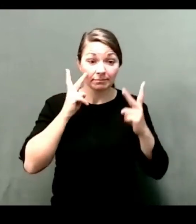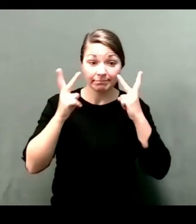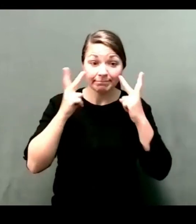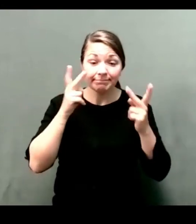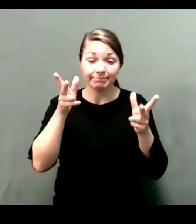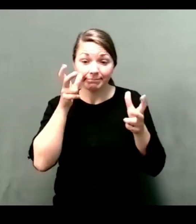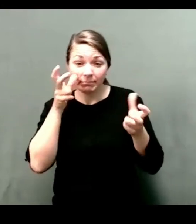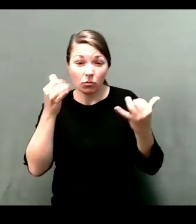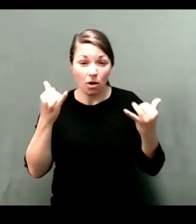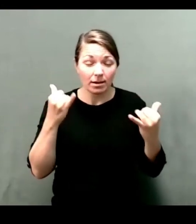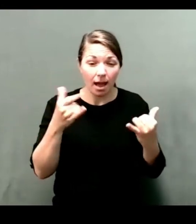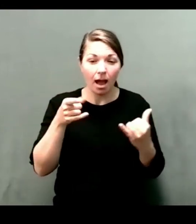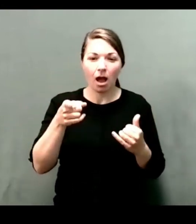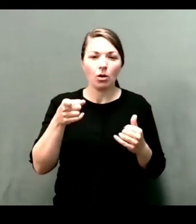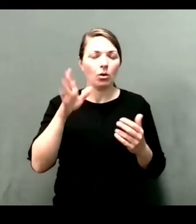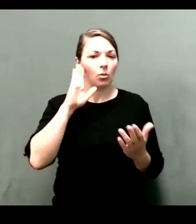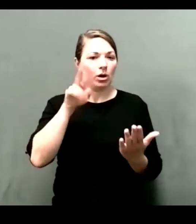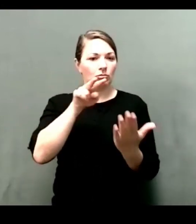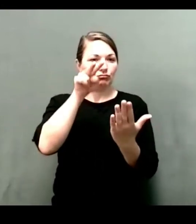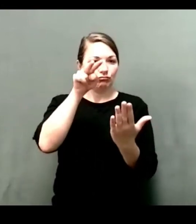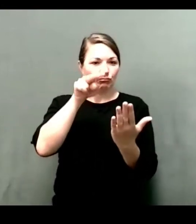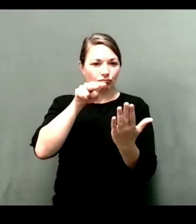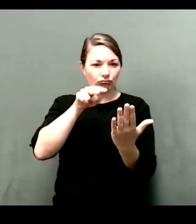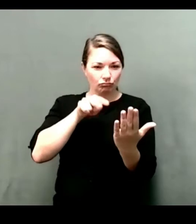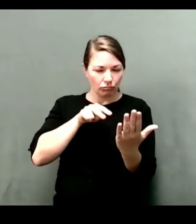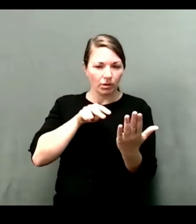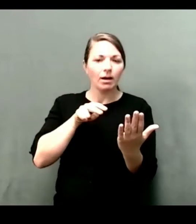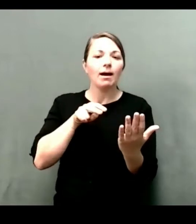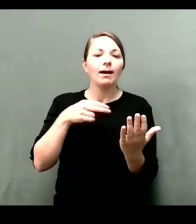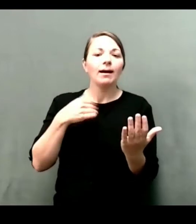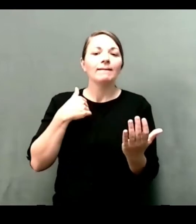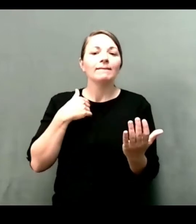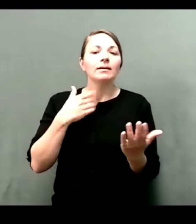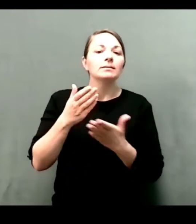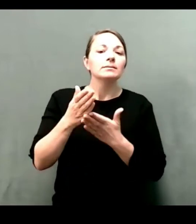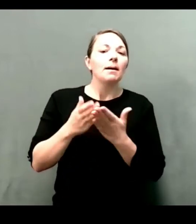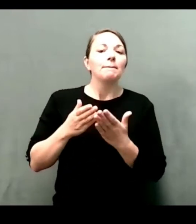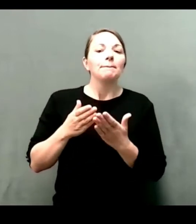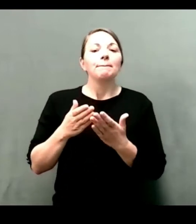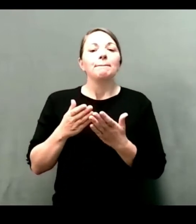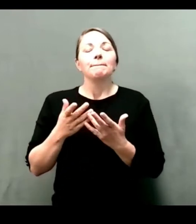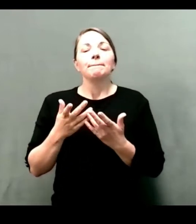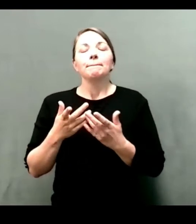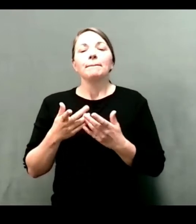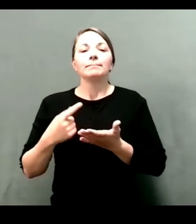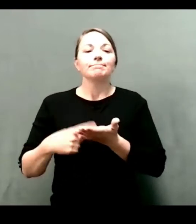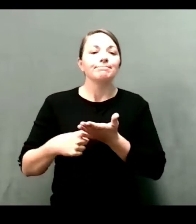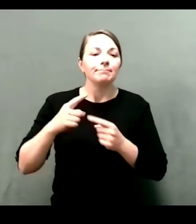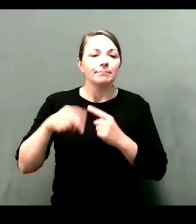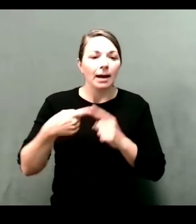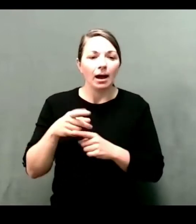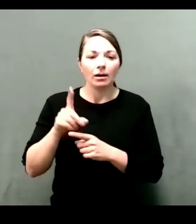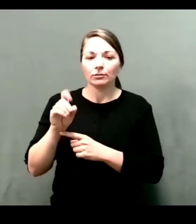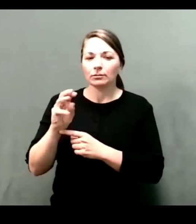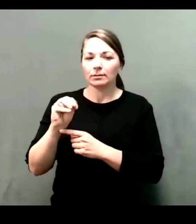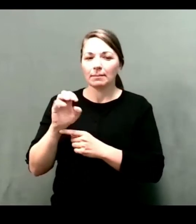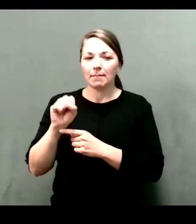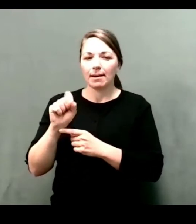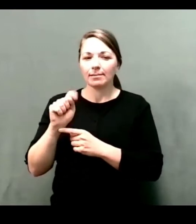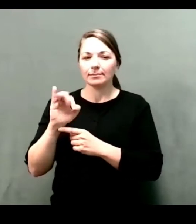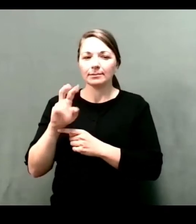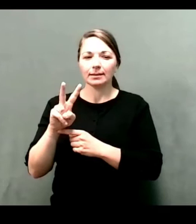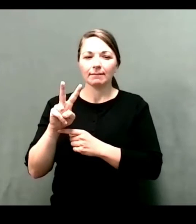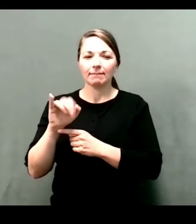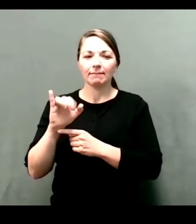now, please note that as you read through the content of this case example, there are references to things like domestic violence, child